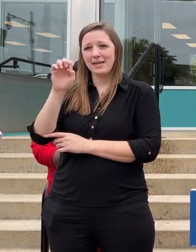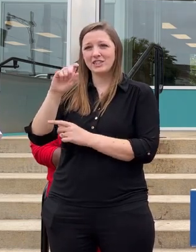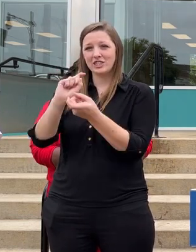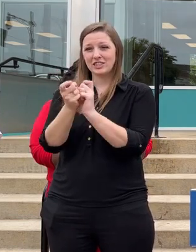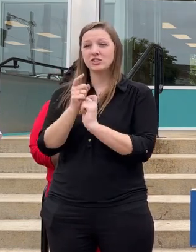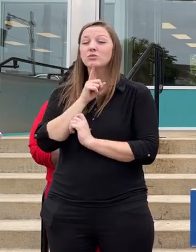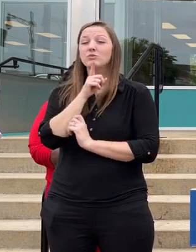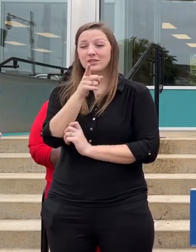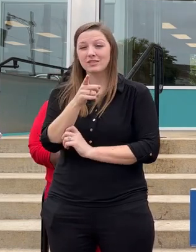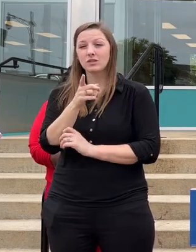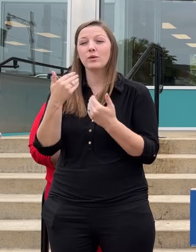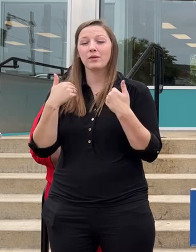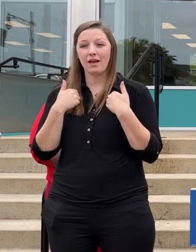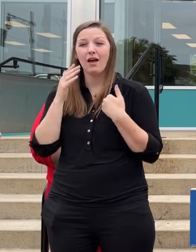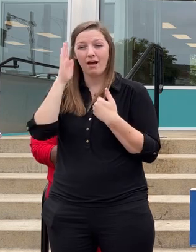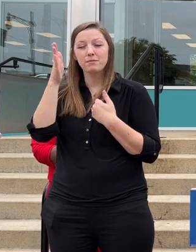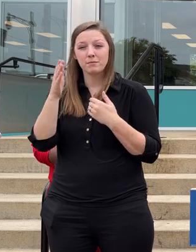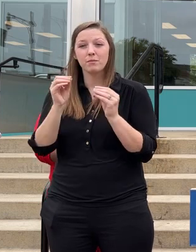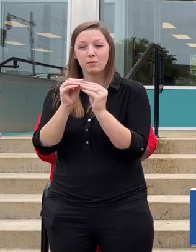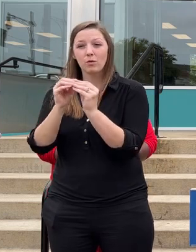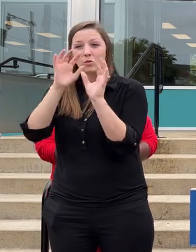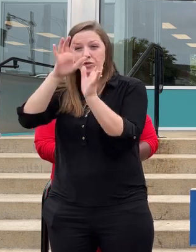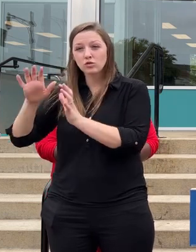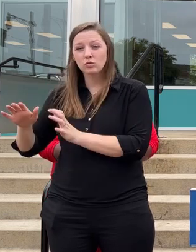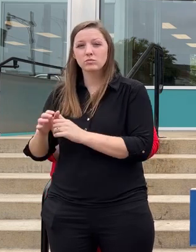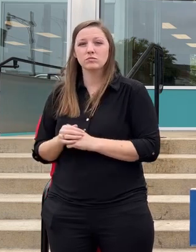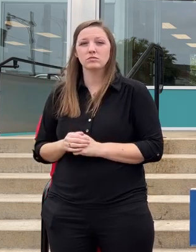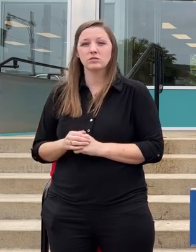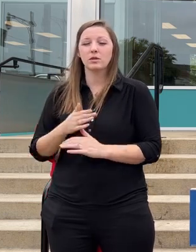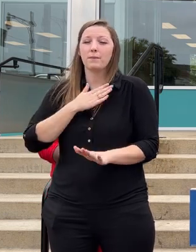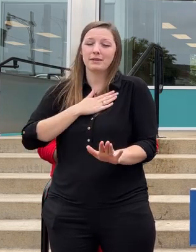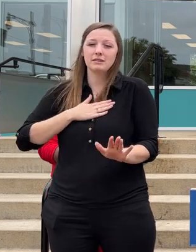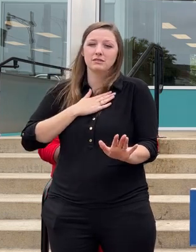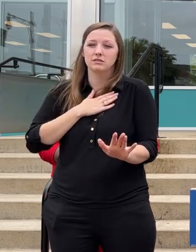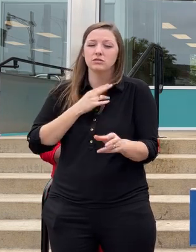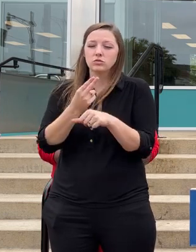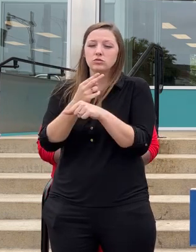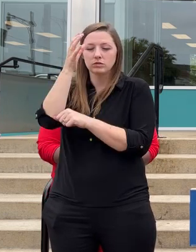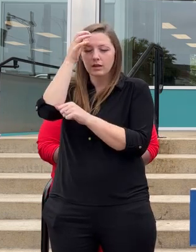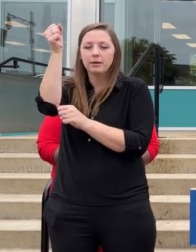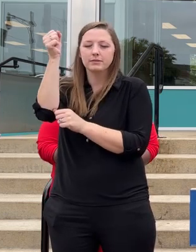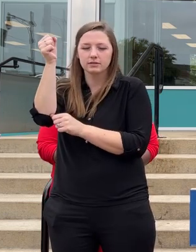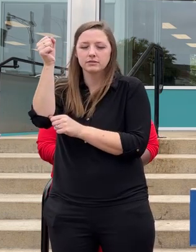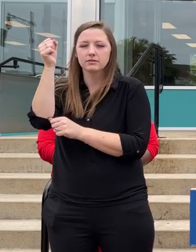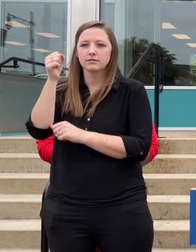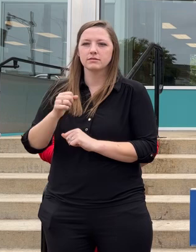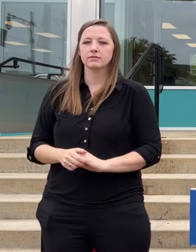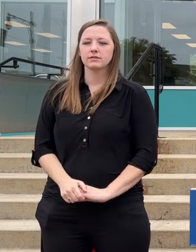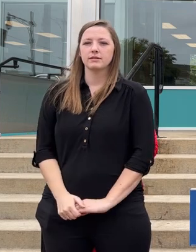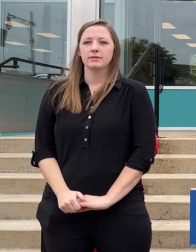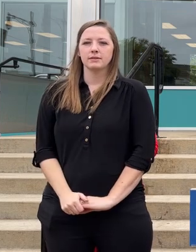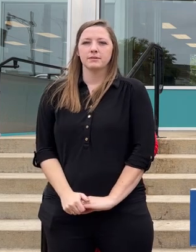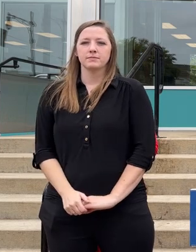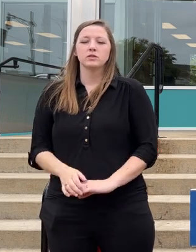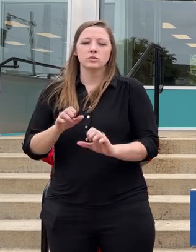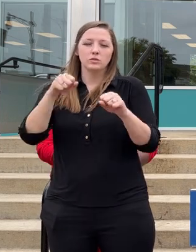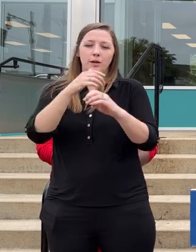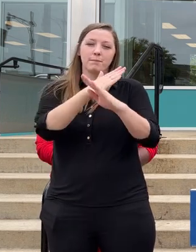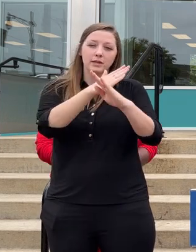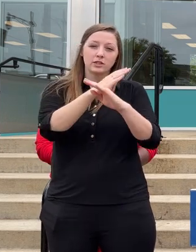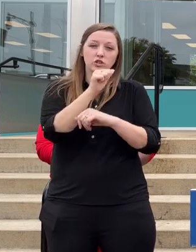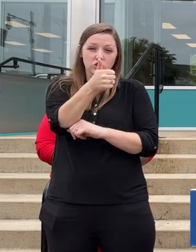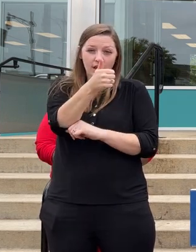these storms in the future. So you need to be prepared, and please exercise common sense when a disaster hits so that you can protect yourself